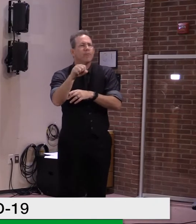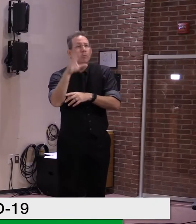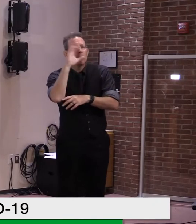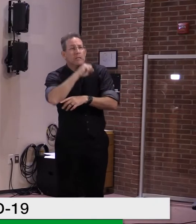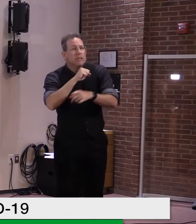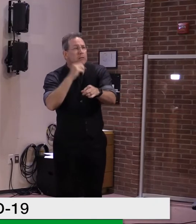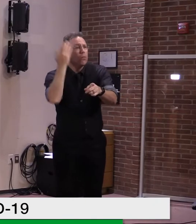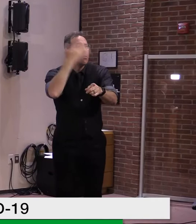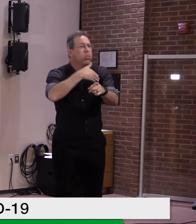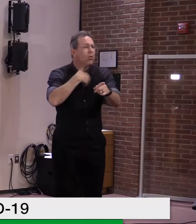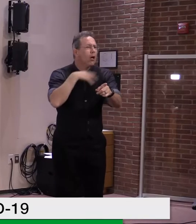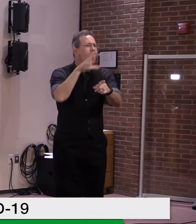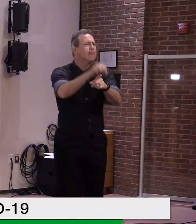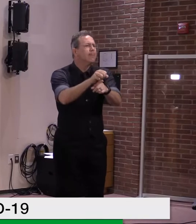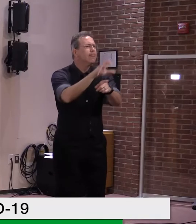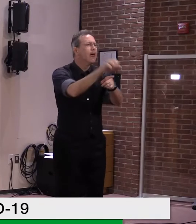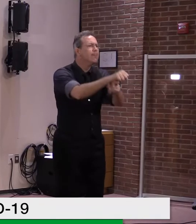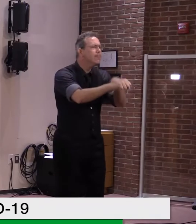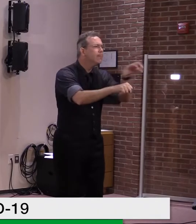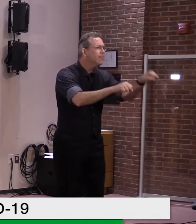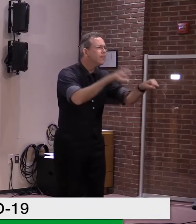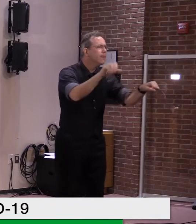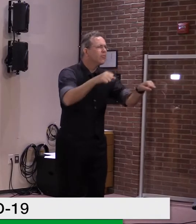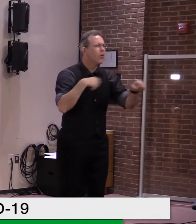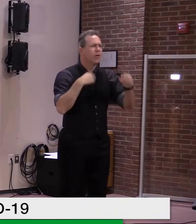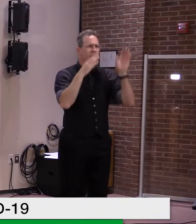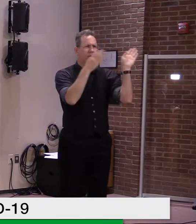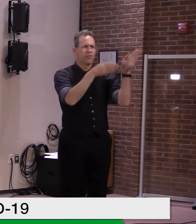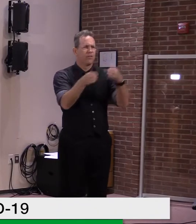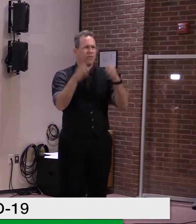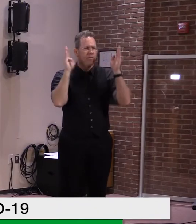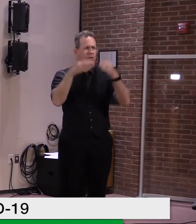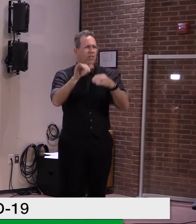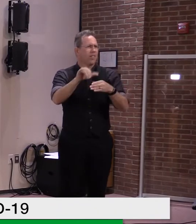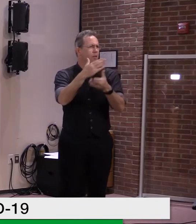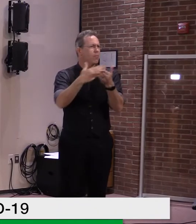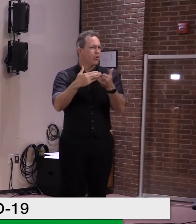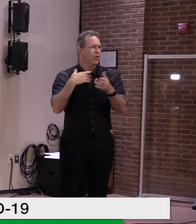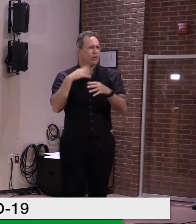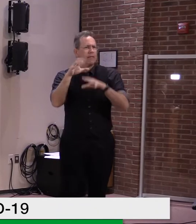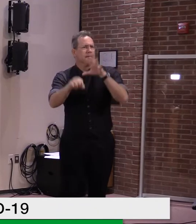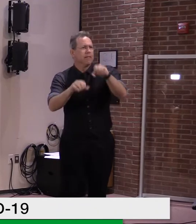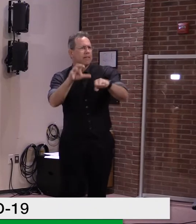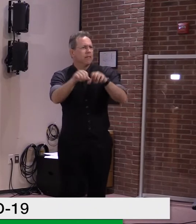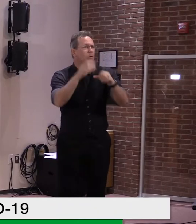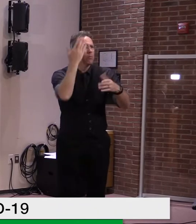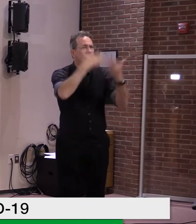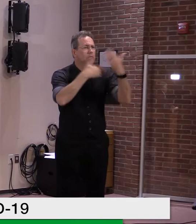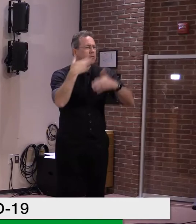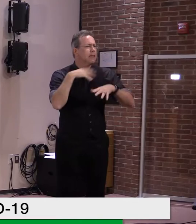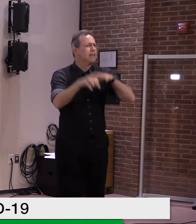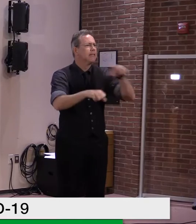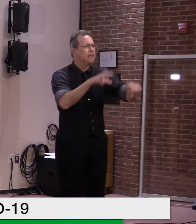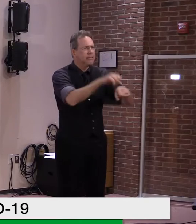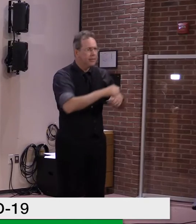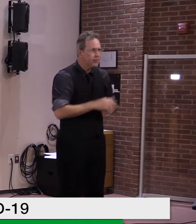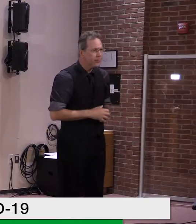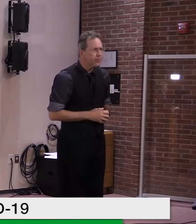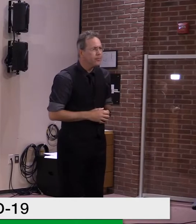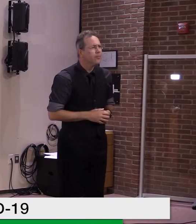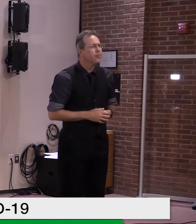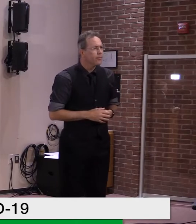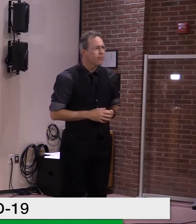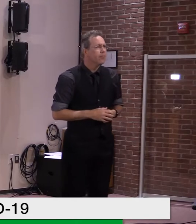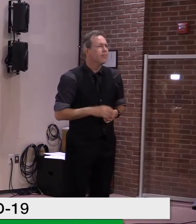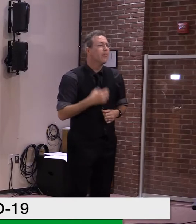future, and what will stand up permanently throughout Vermont. Because 80%